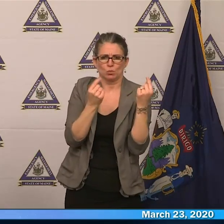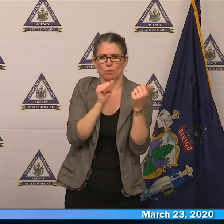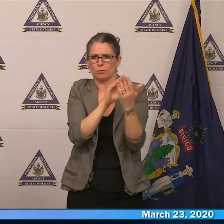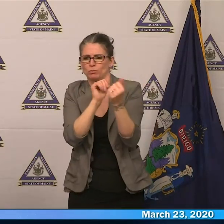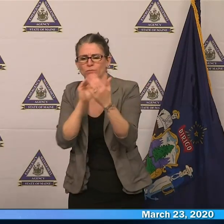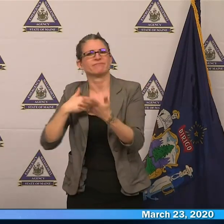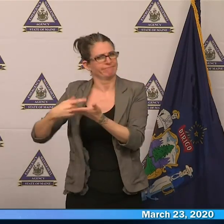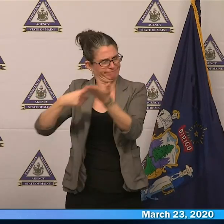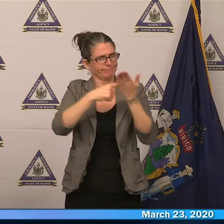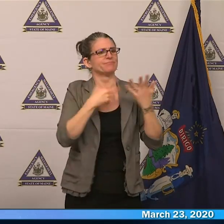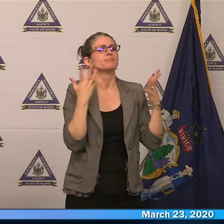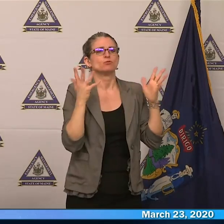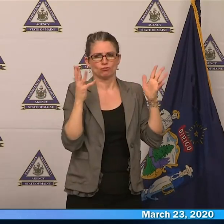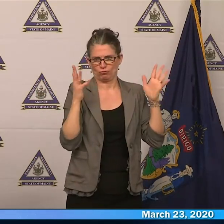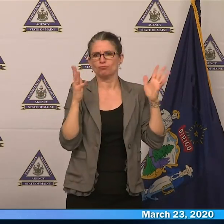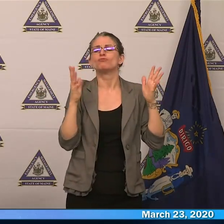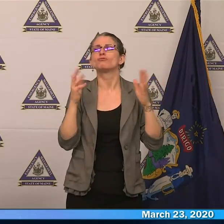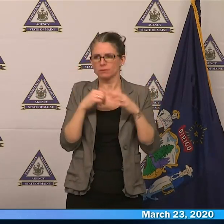some questions that I have.